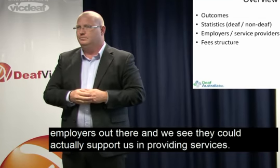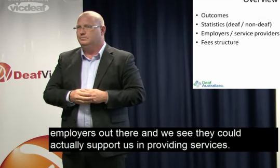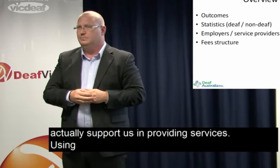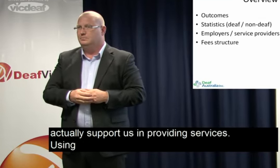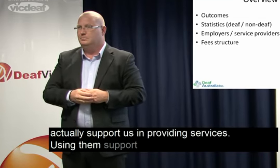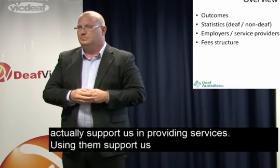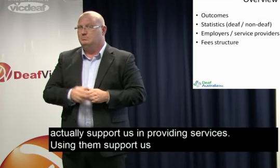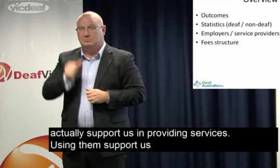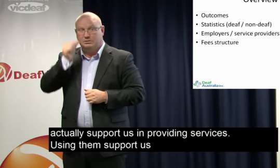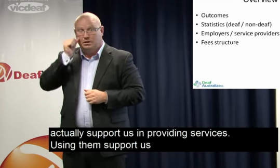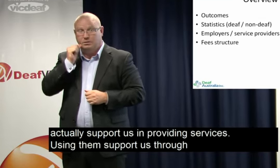work.